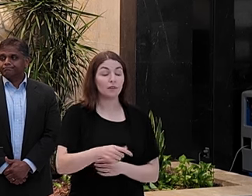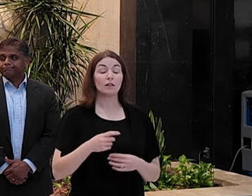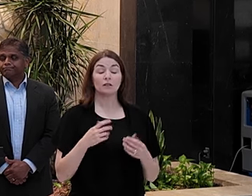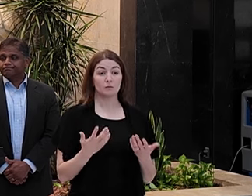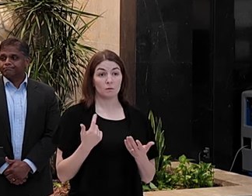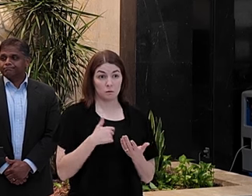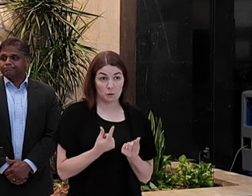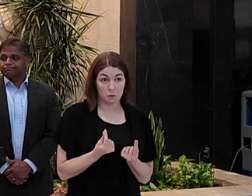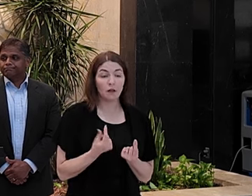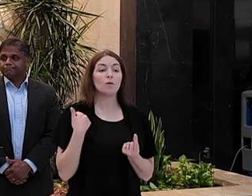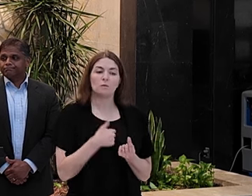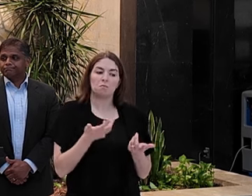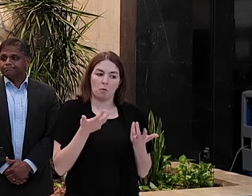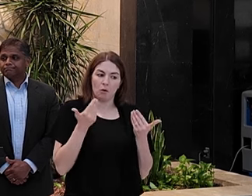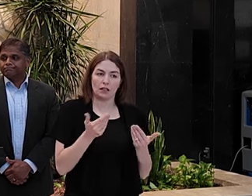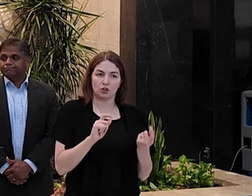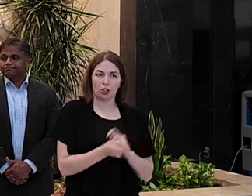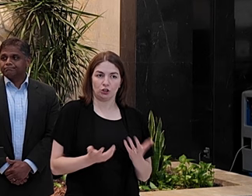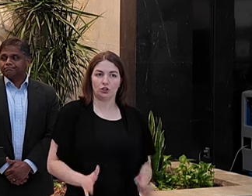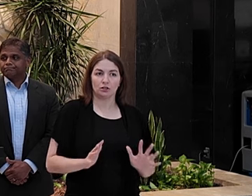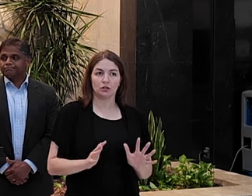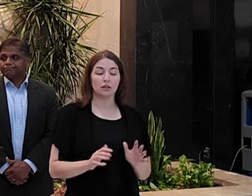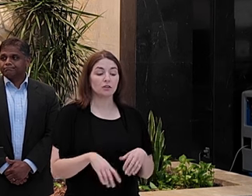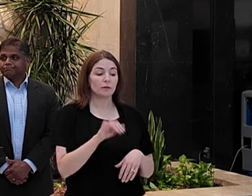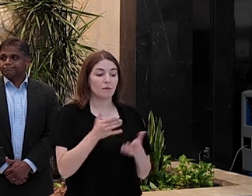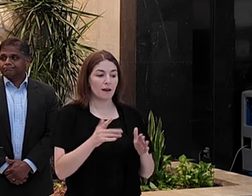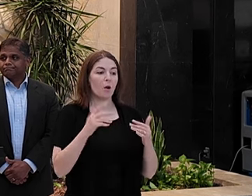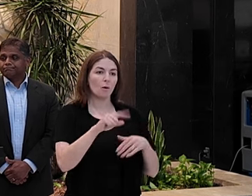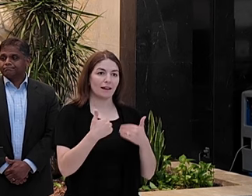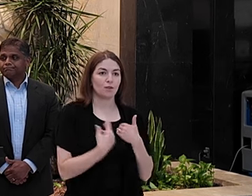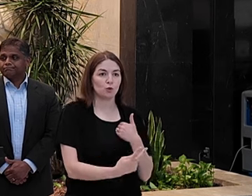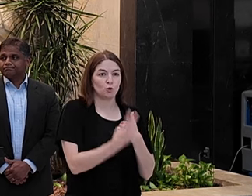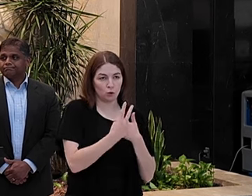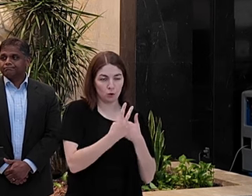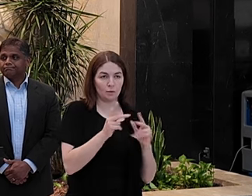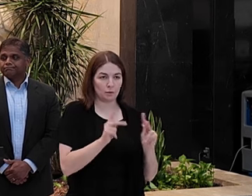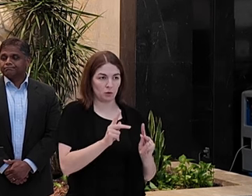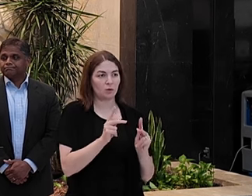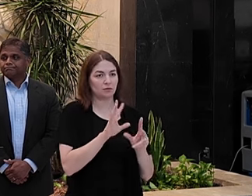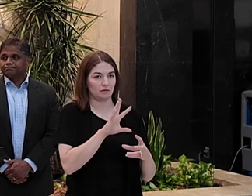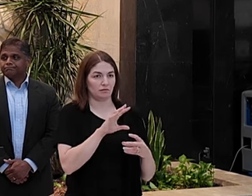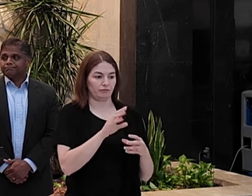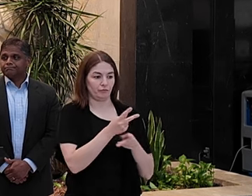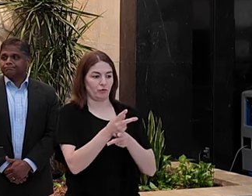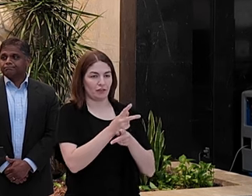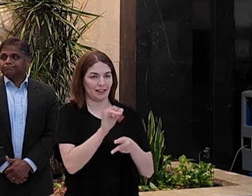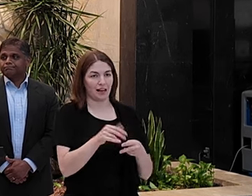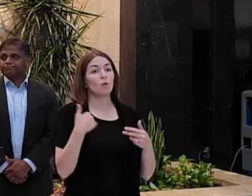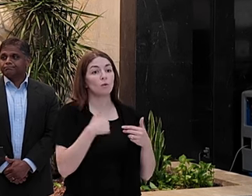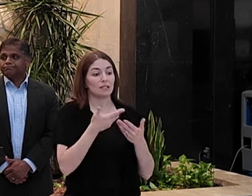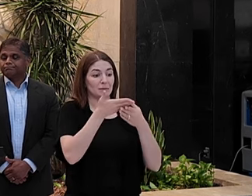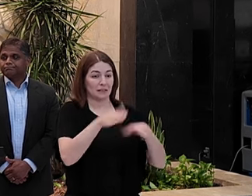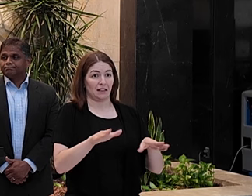changed with that was to structure that so that there's two entities that are on top of all that group. So we split the duties and responsibilities so that you can have a more